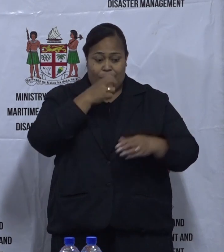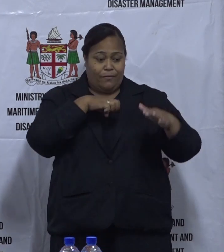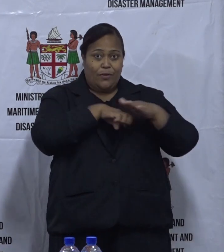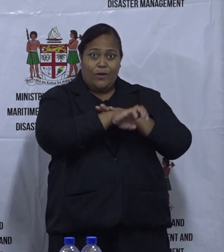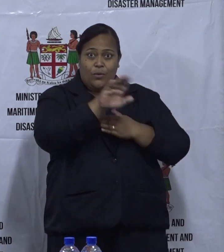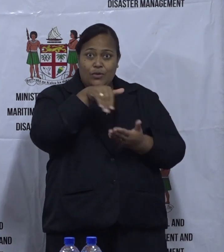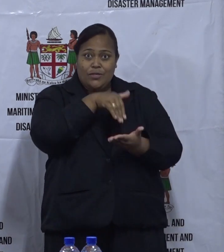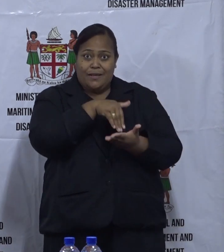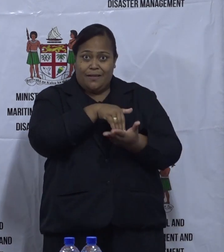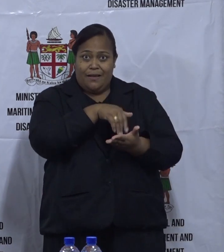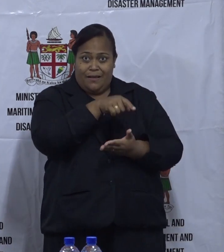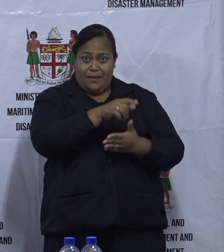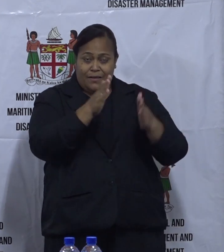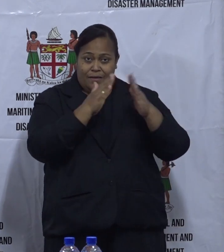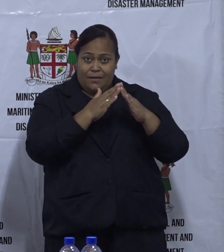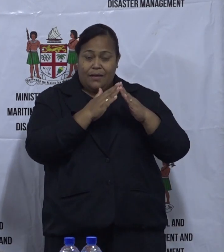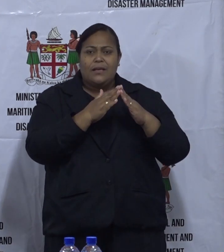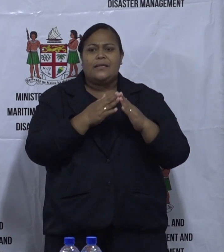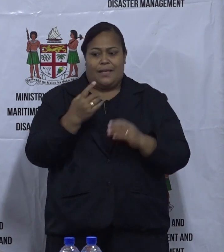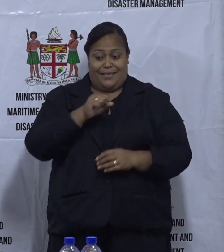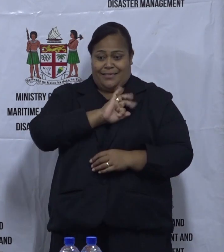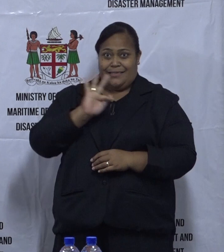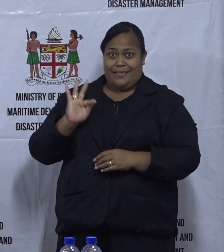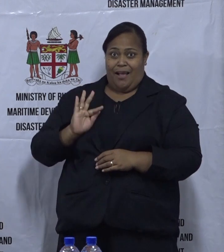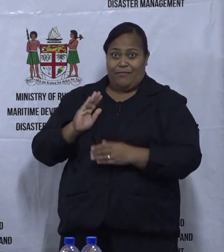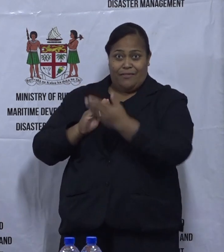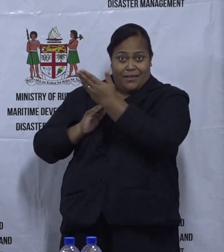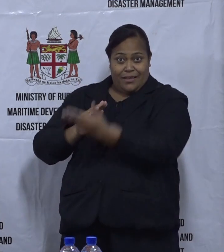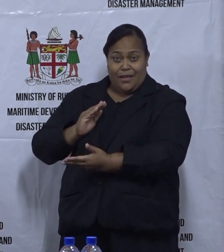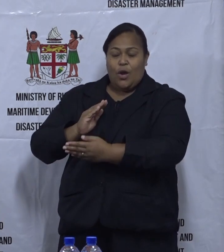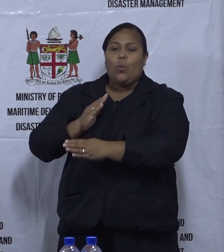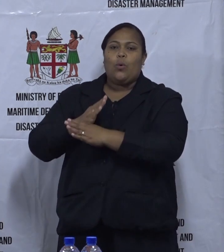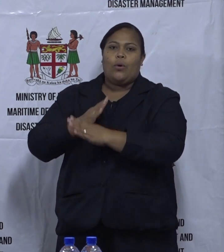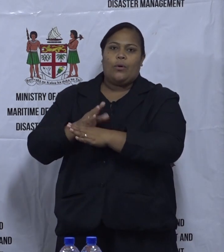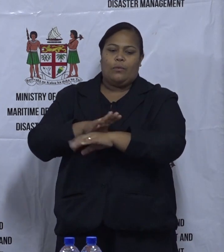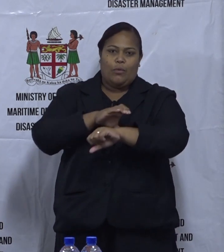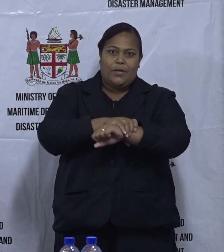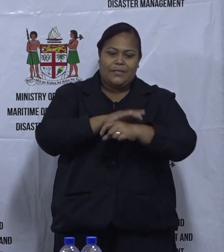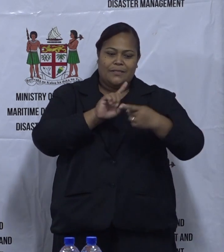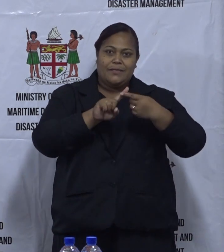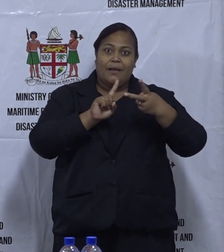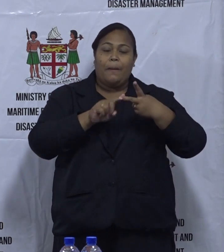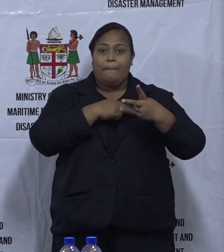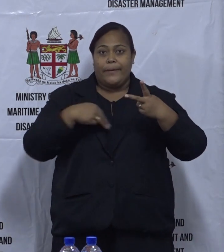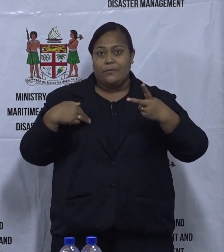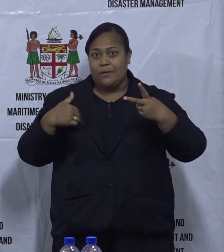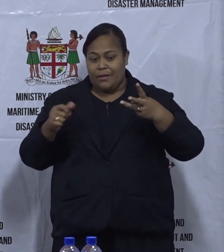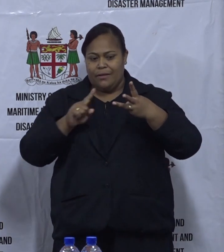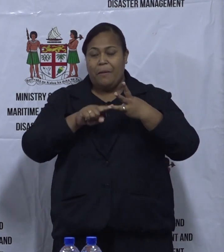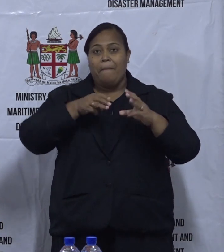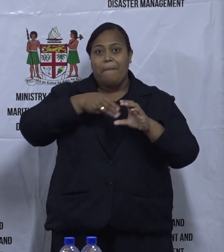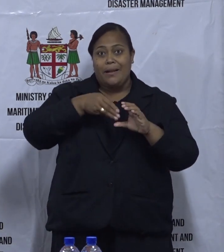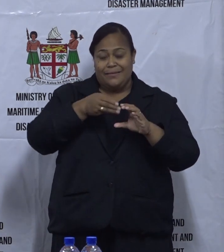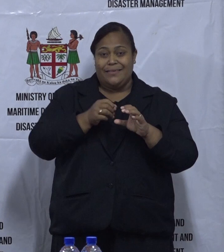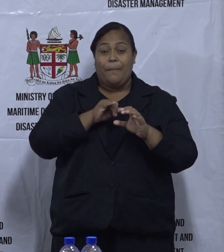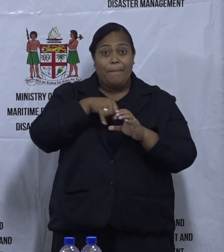centers, our officers are closely working with the police and the Ministry of Health and medical services to ensure the